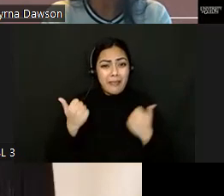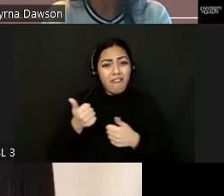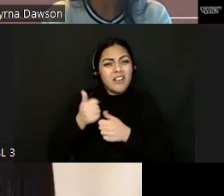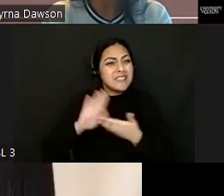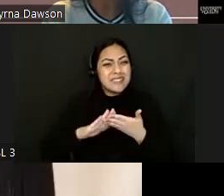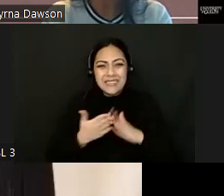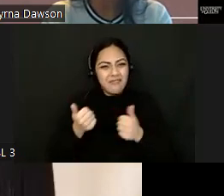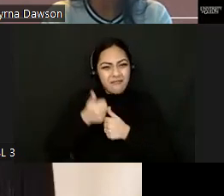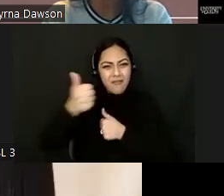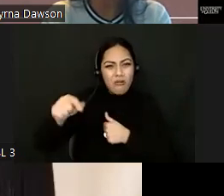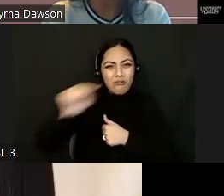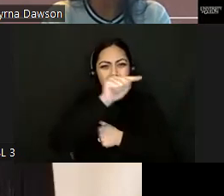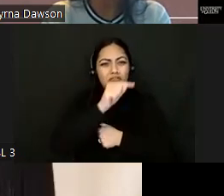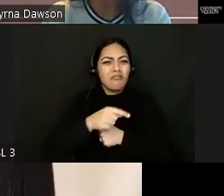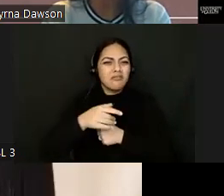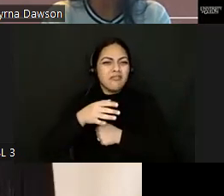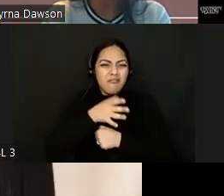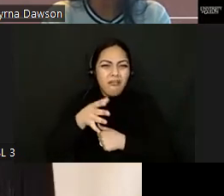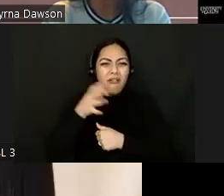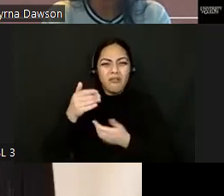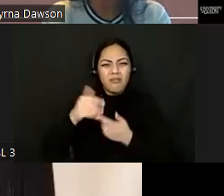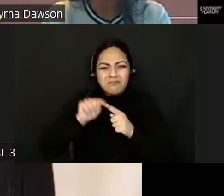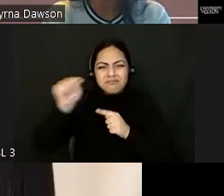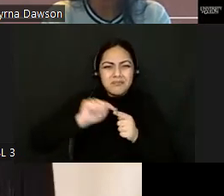trade, just to name a few.